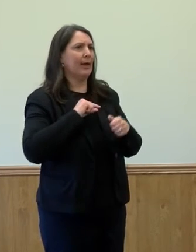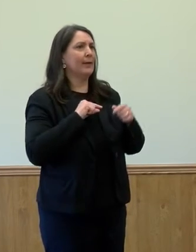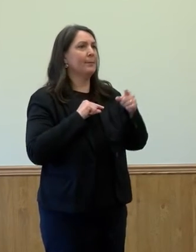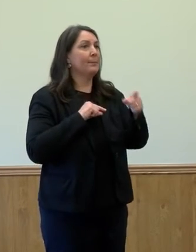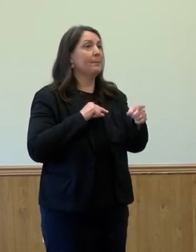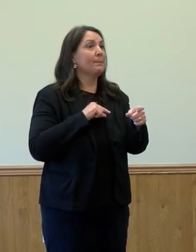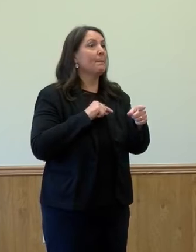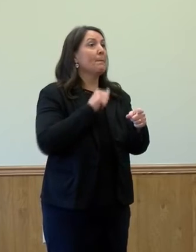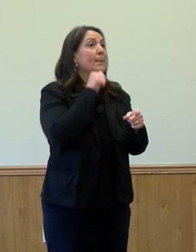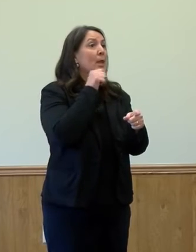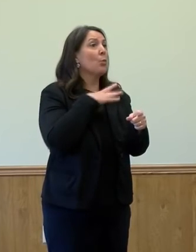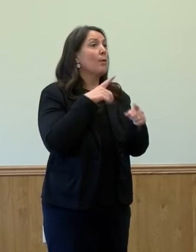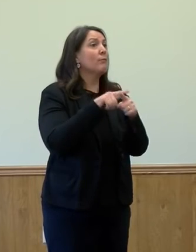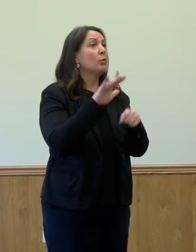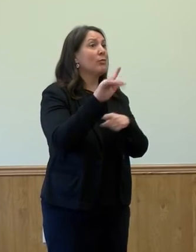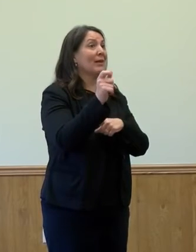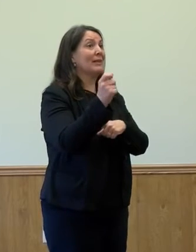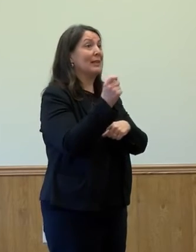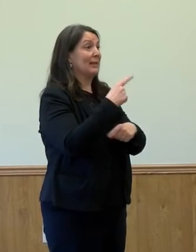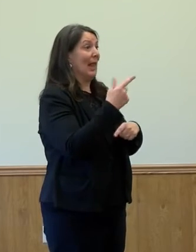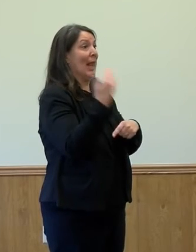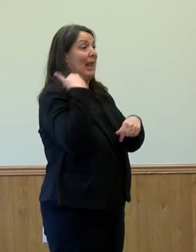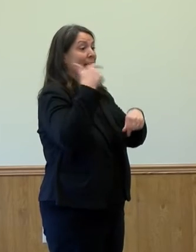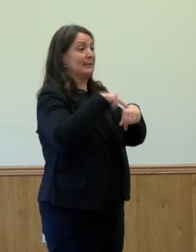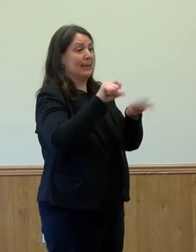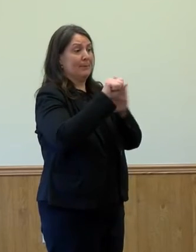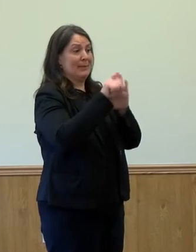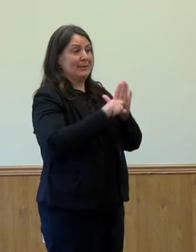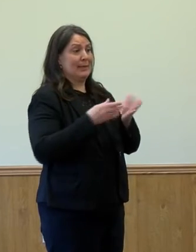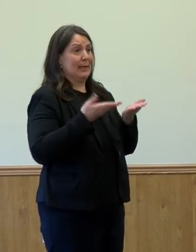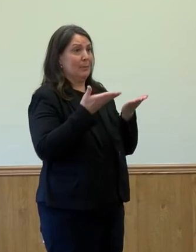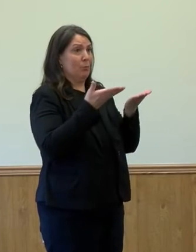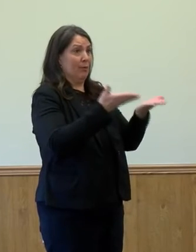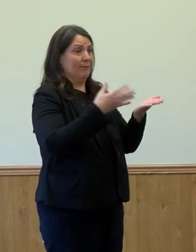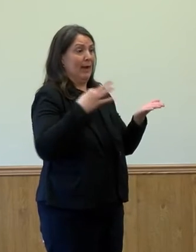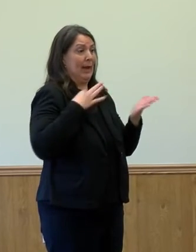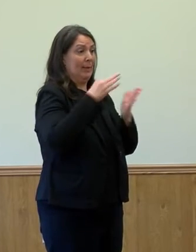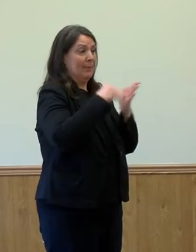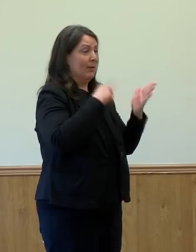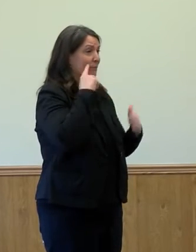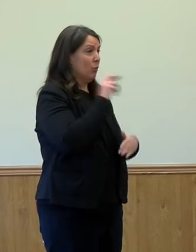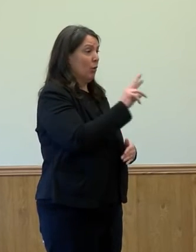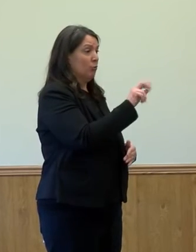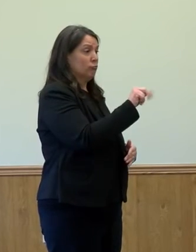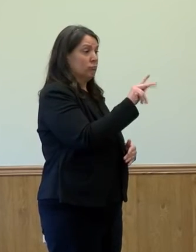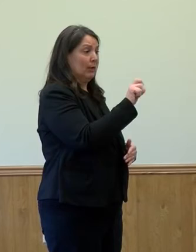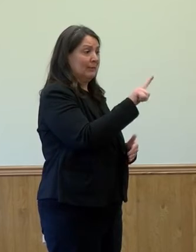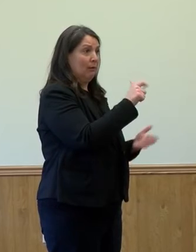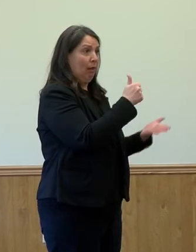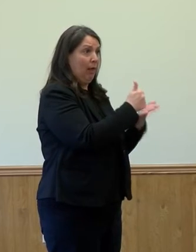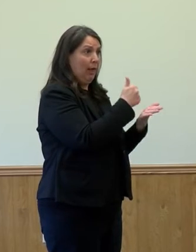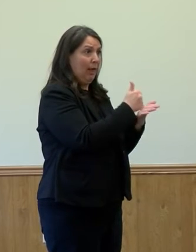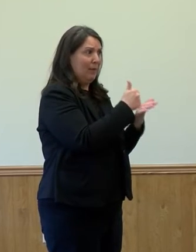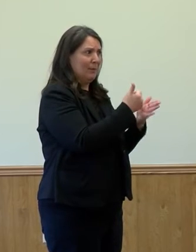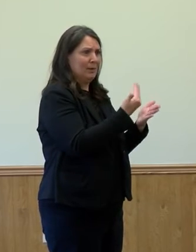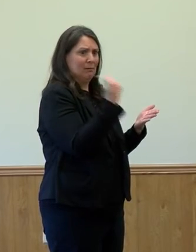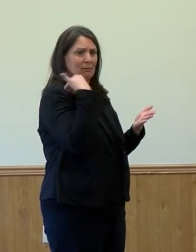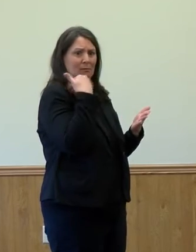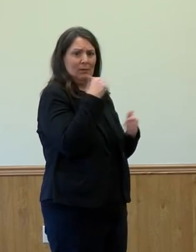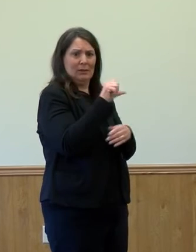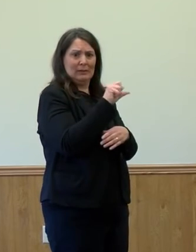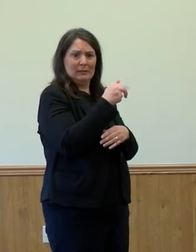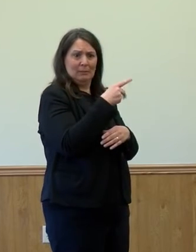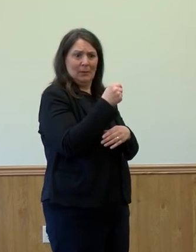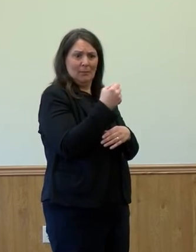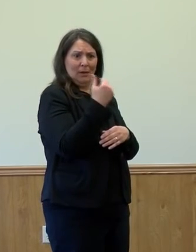time the state was providing the application for rental assistance, was that back in September and August? I think it